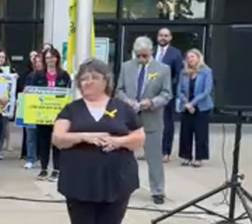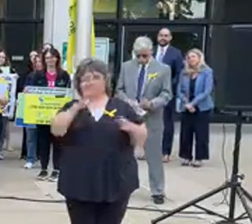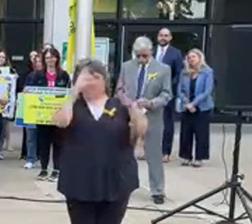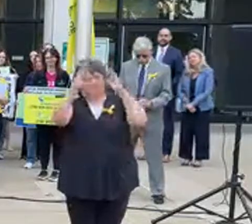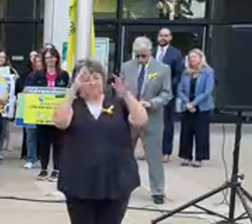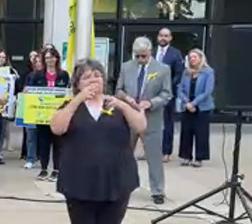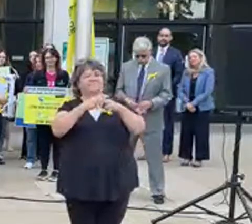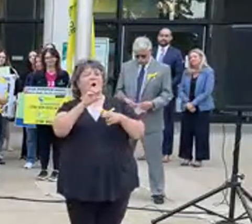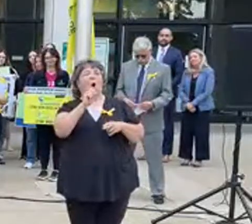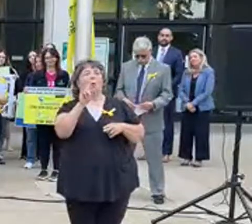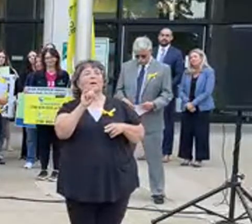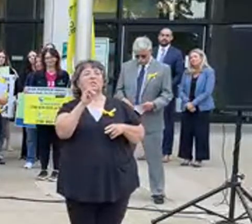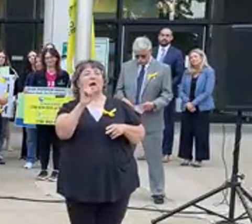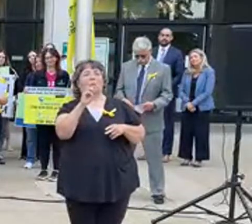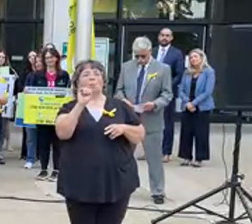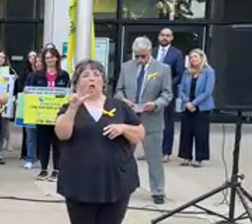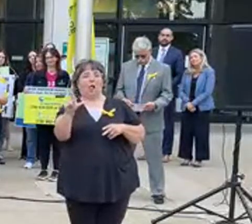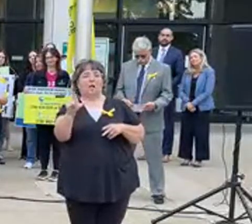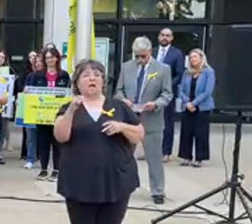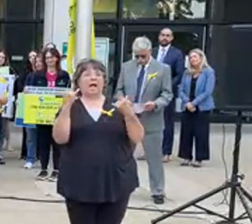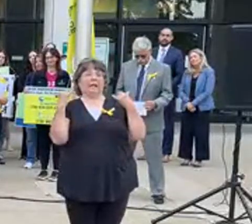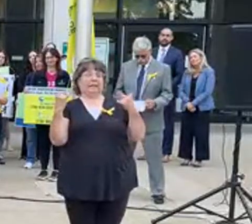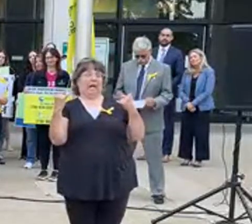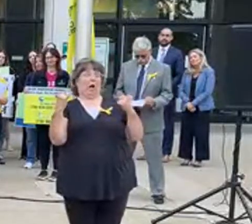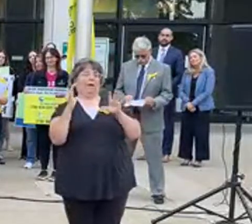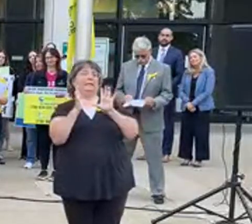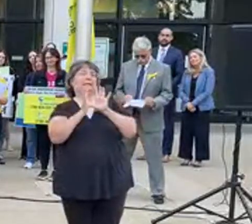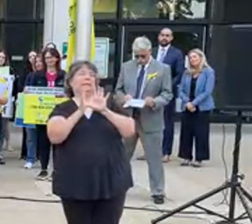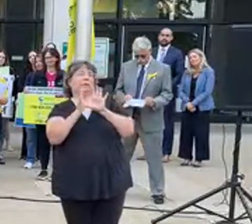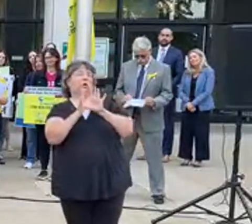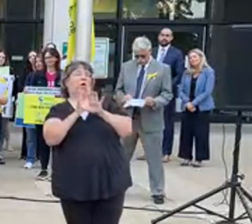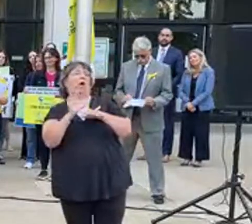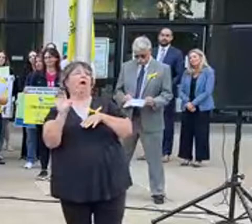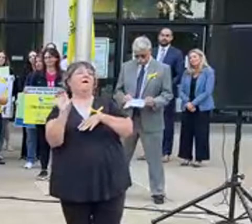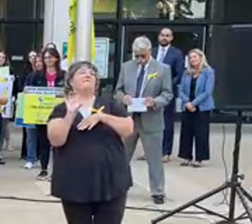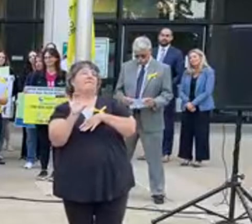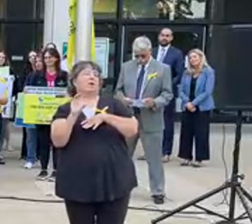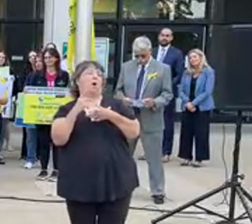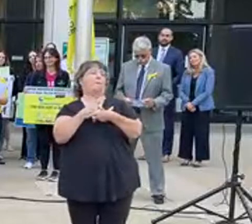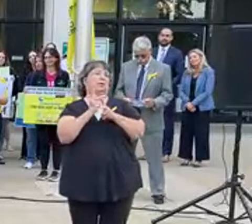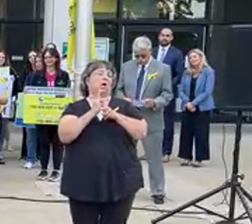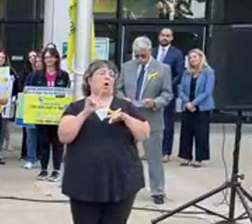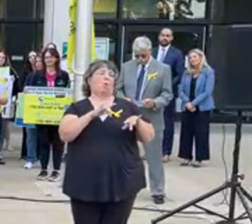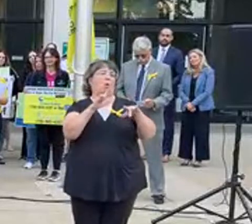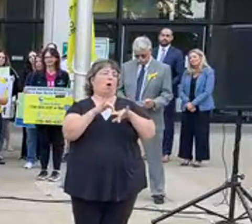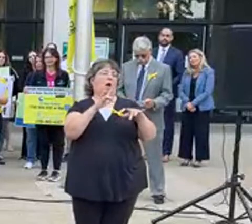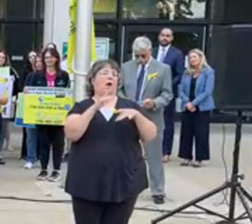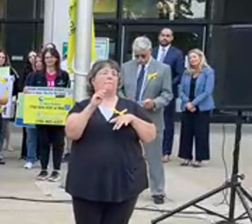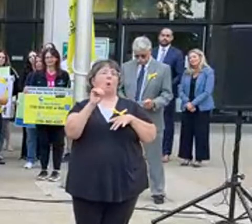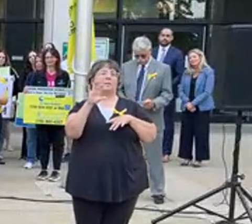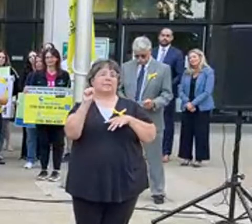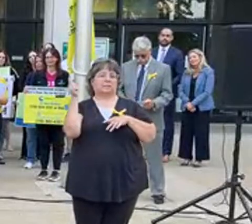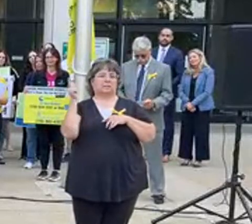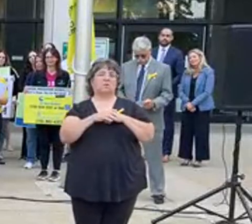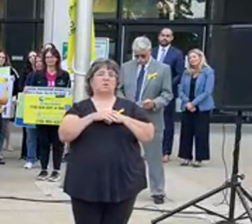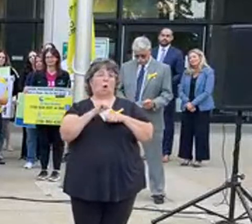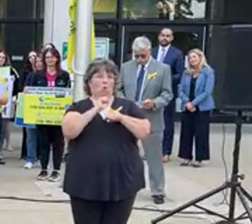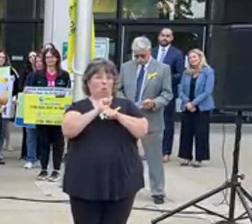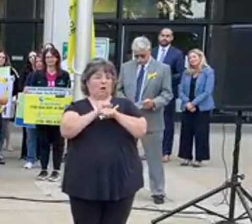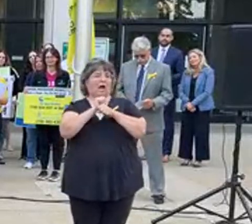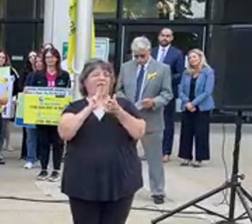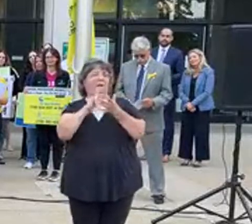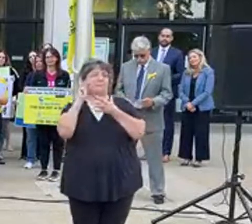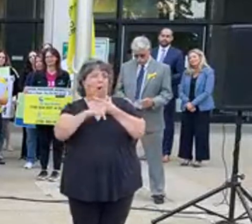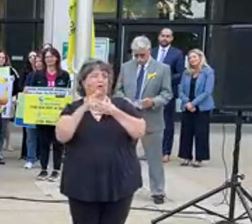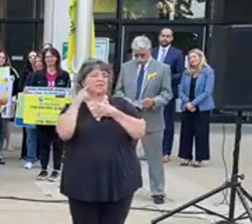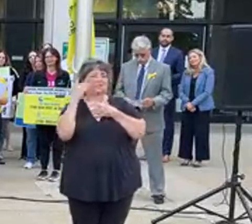Hi, my name is Owen Shotwell. I am now a senior in the video production and recording arts program over at BOCES. On this